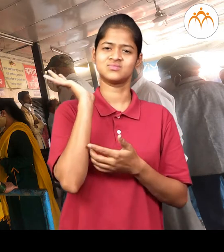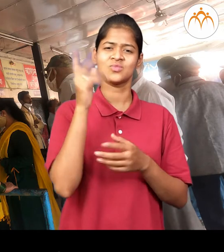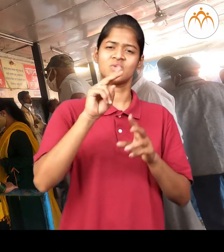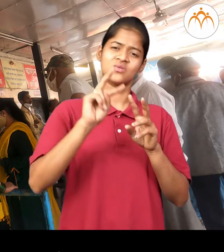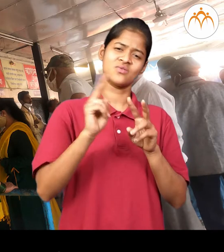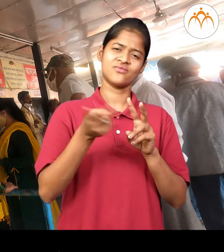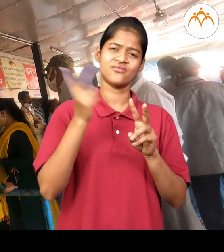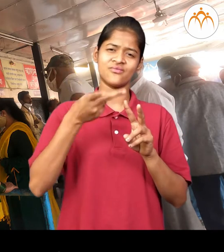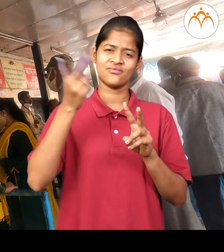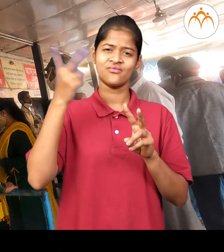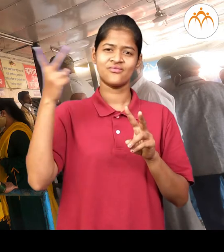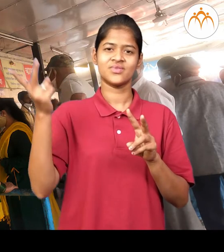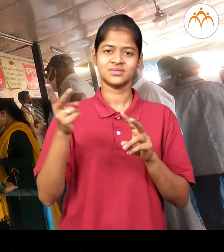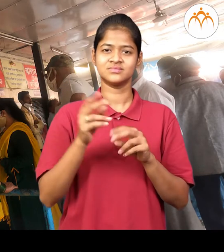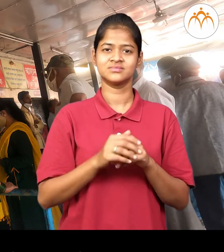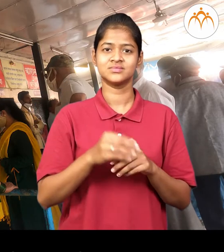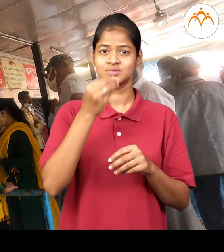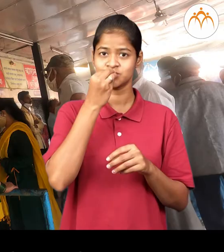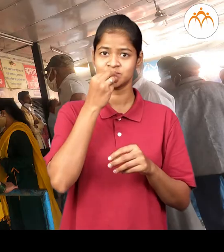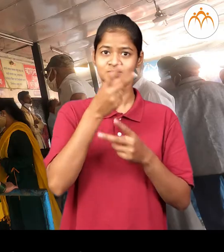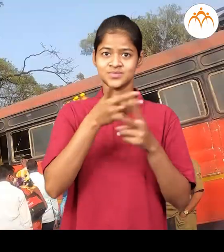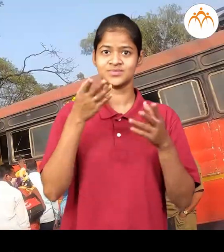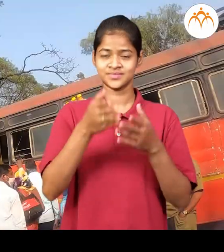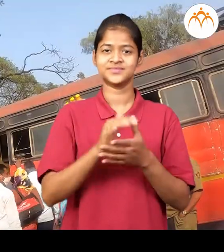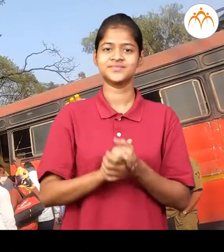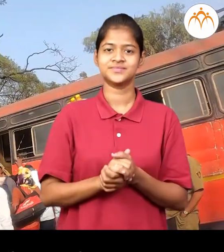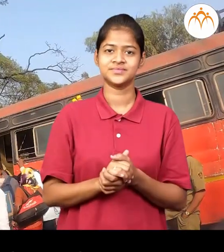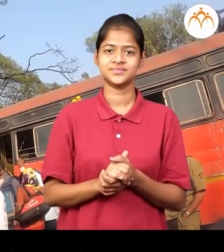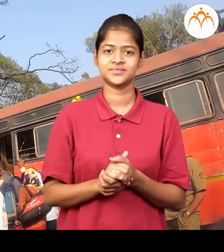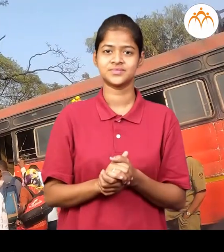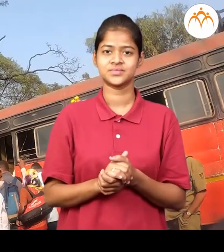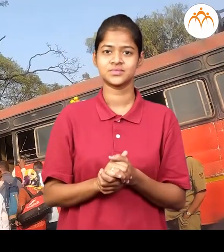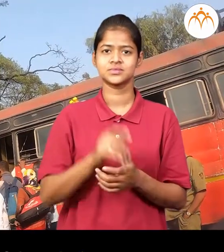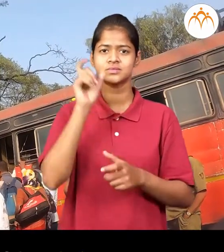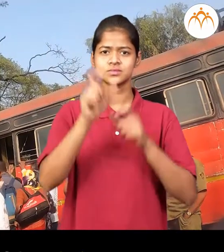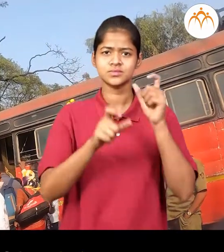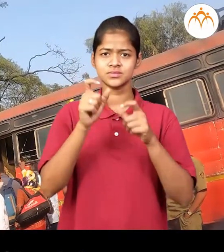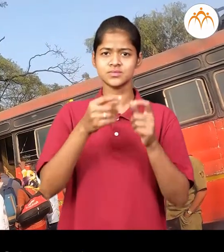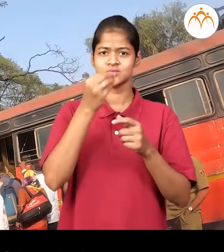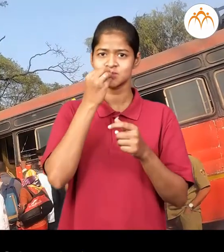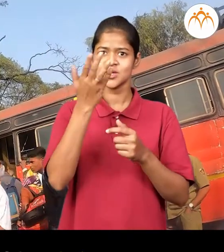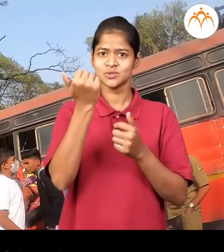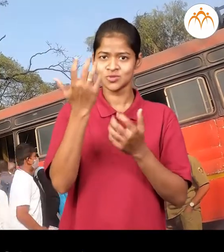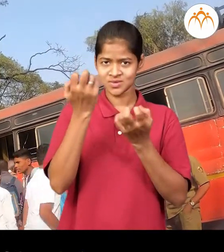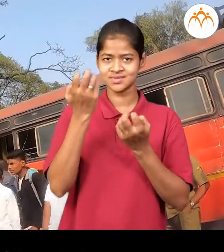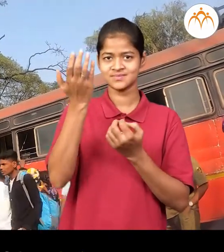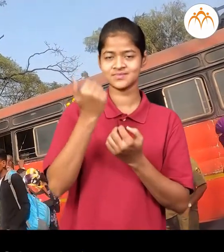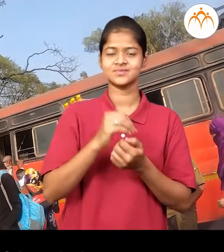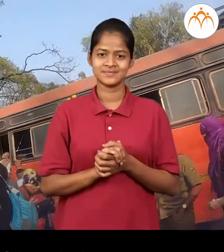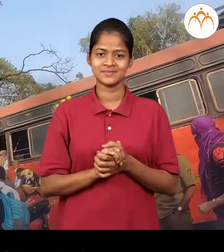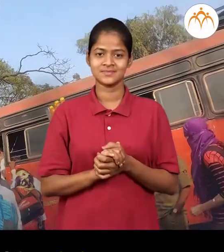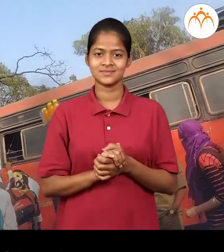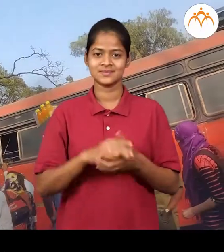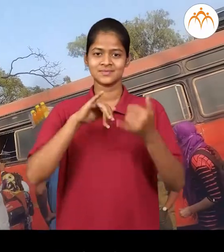a variety of snacks. People were buying the snacks. Sumed looked out